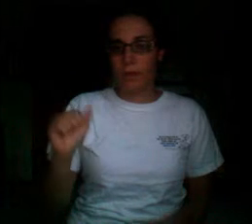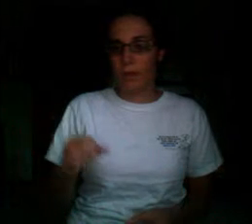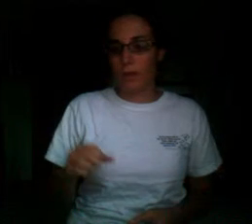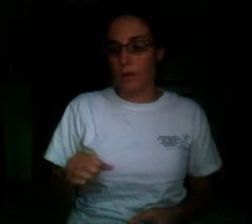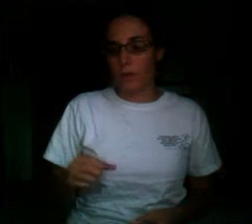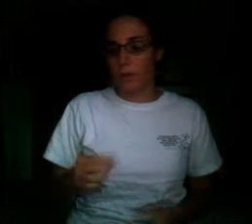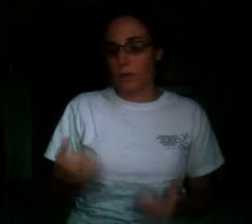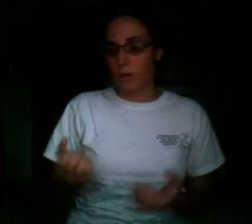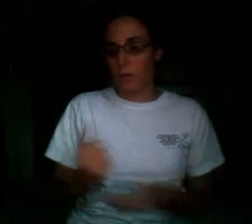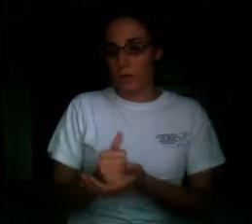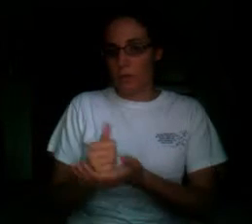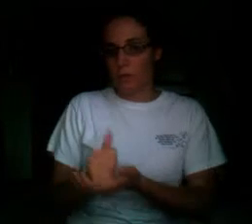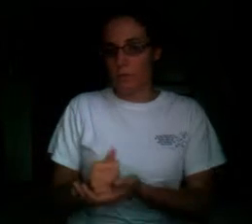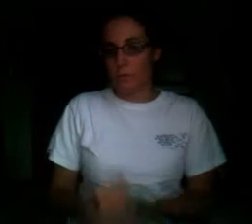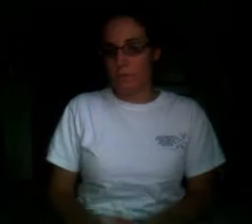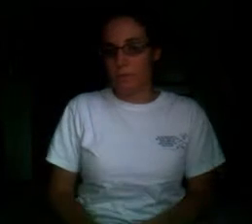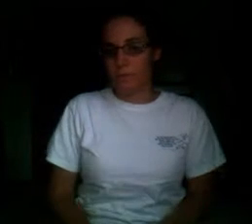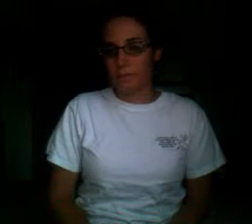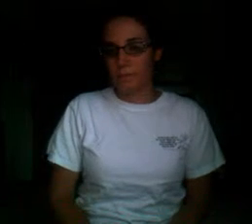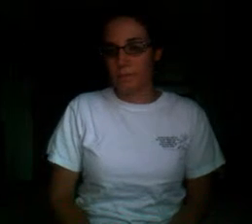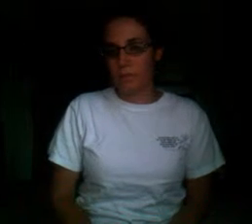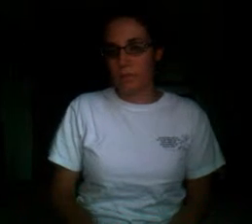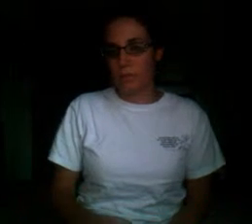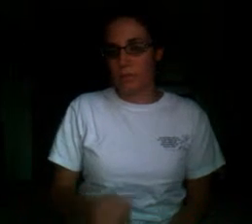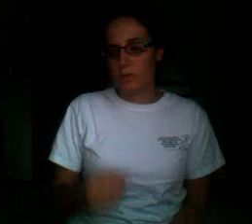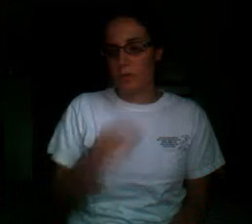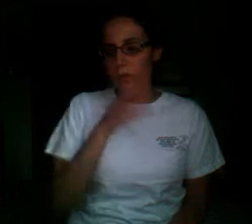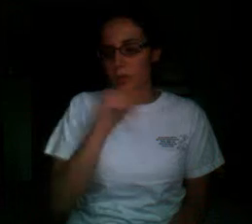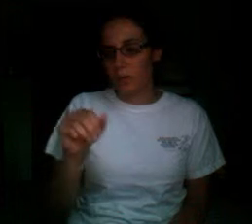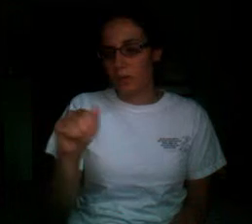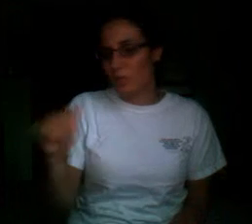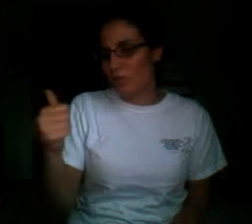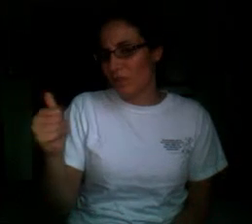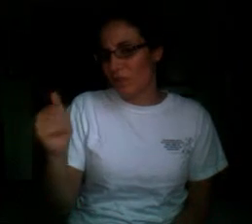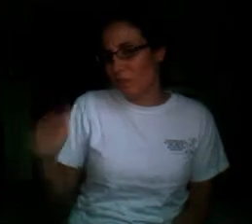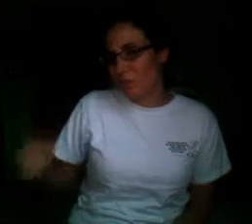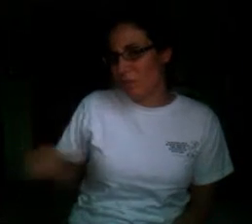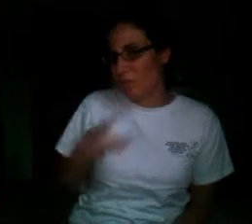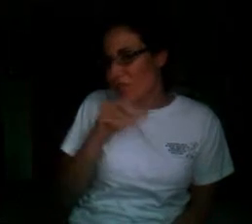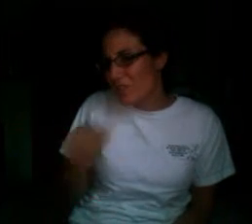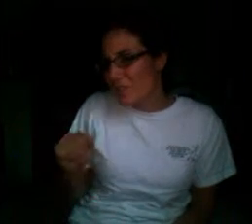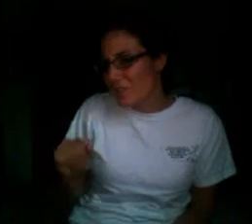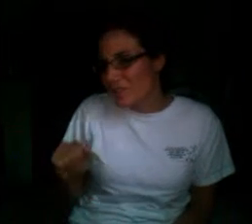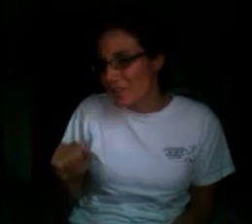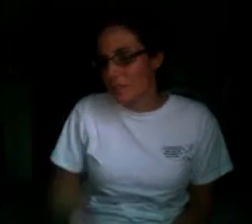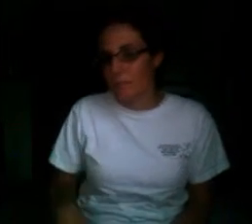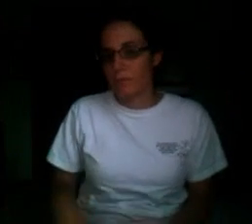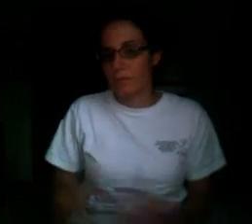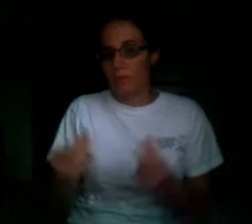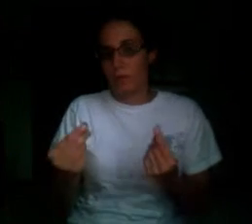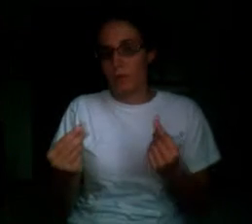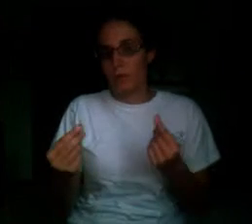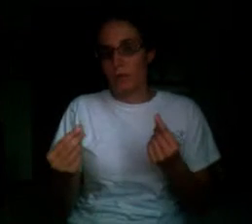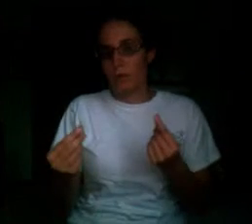jug. Carrie was almost 10, but small for her age. And I'll do your share of the housework besides